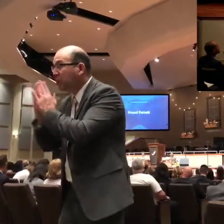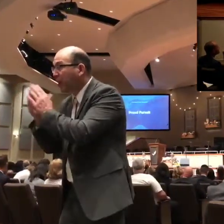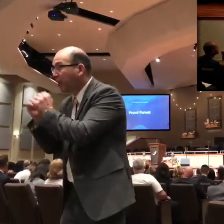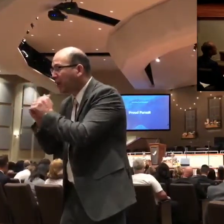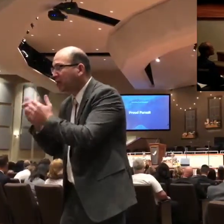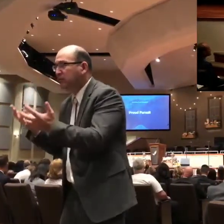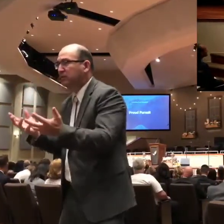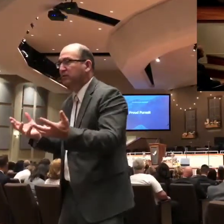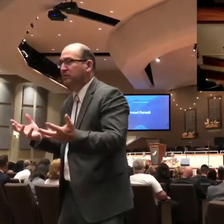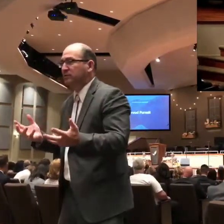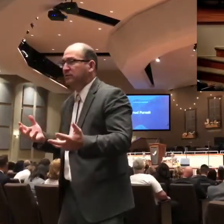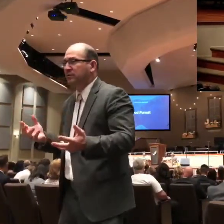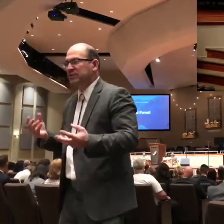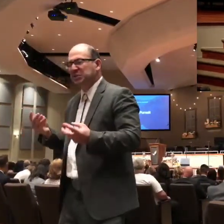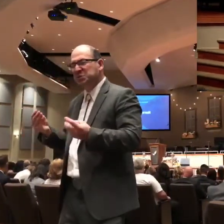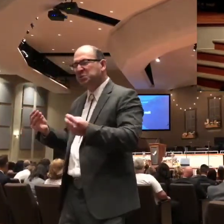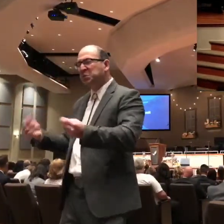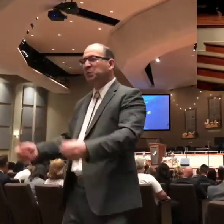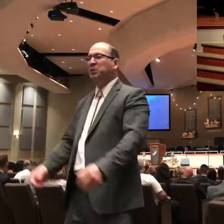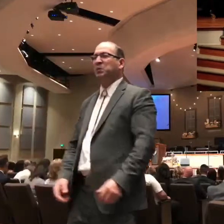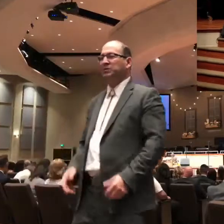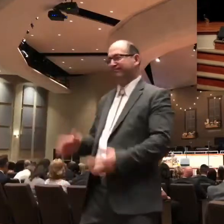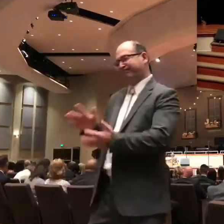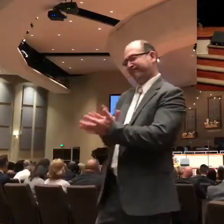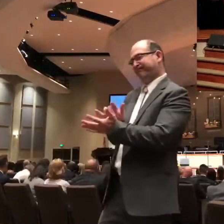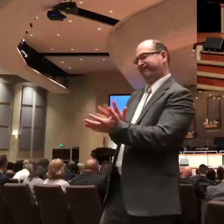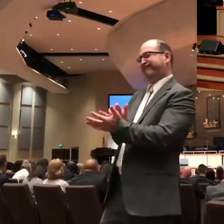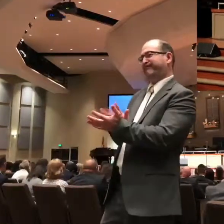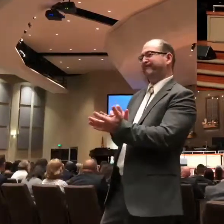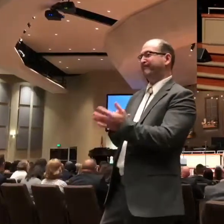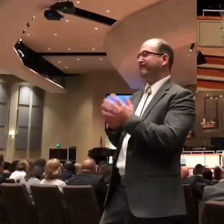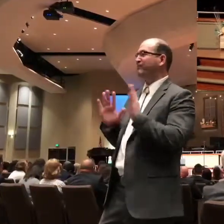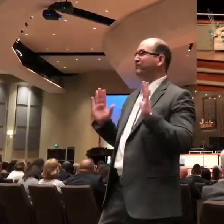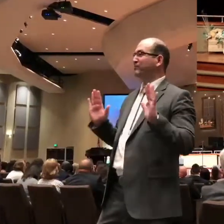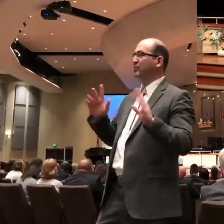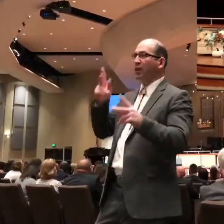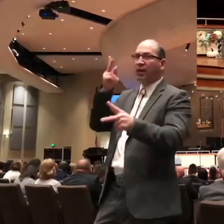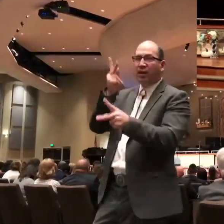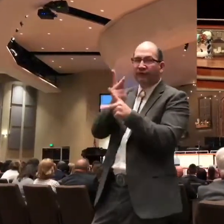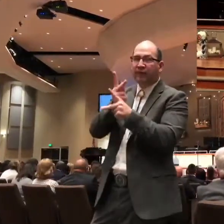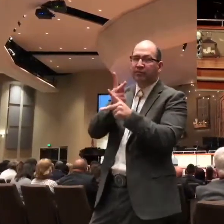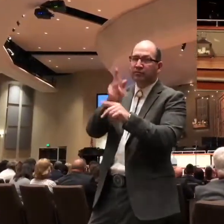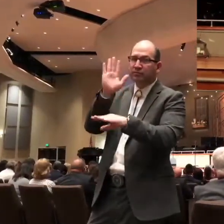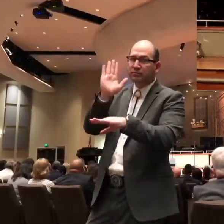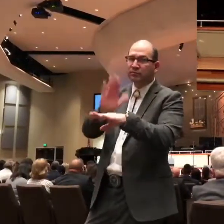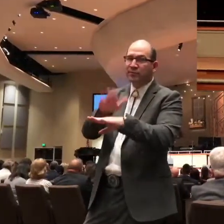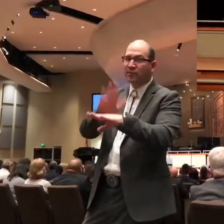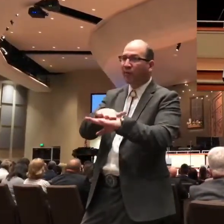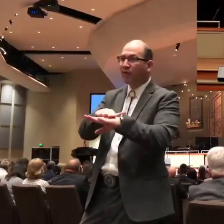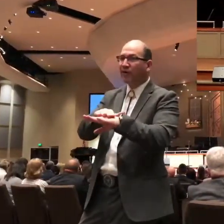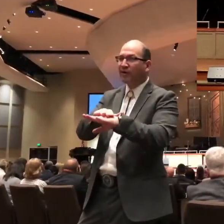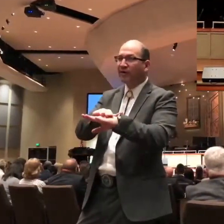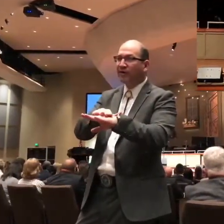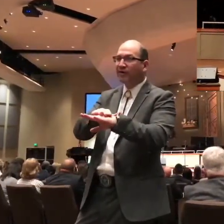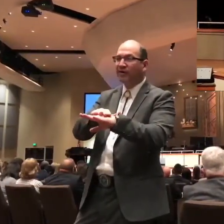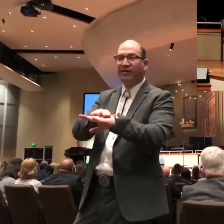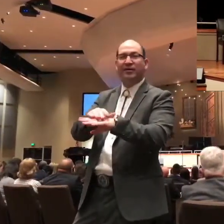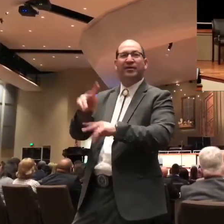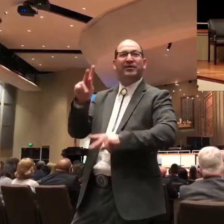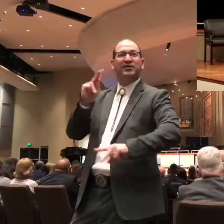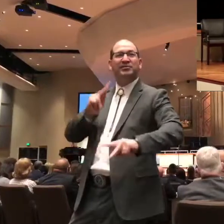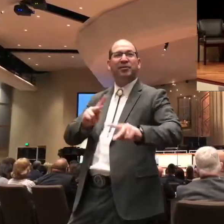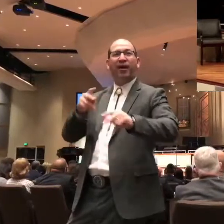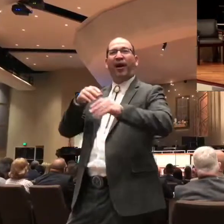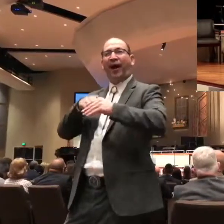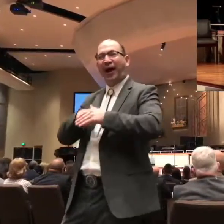Jannes and Jambres, you be careful for those. You be careful for those that seemingly just swoop